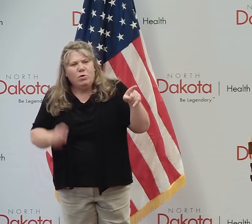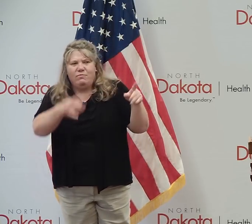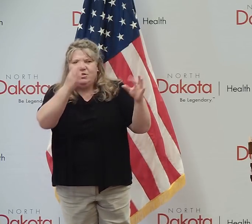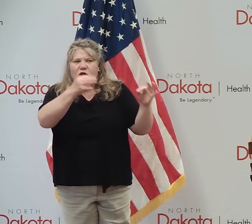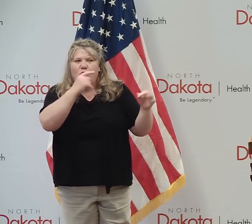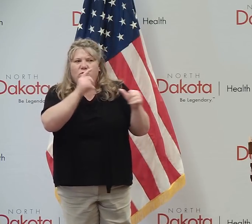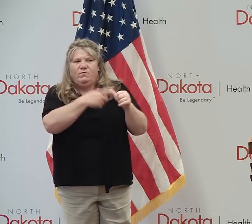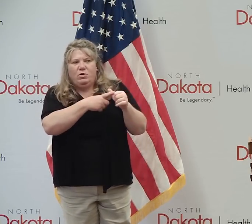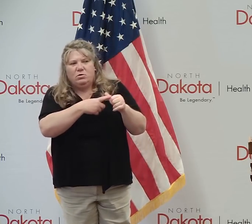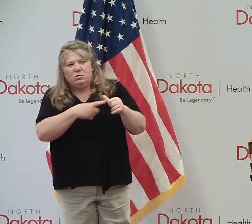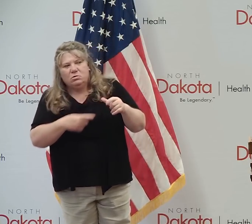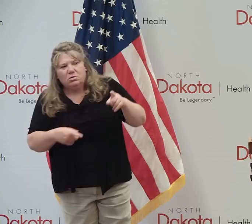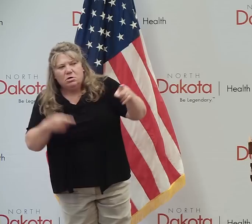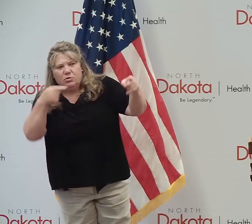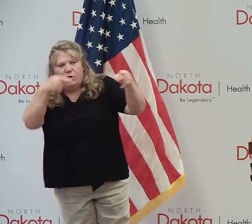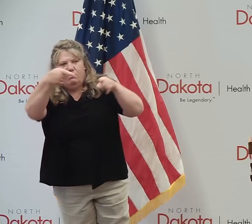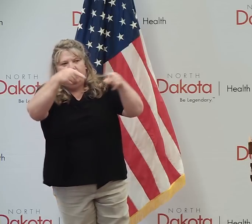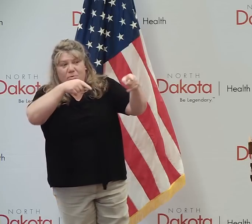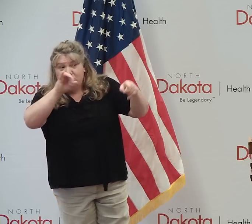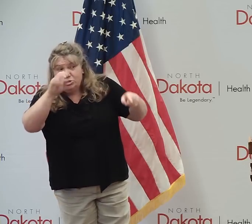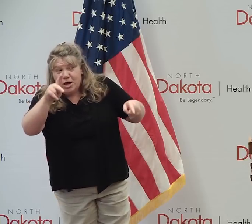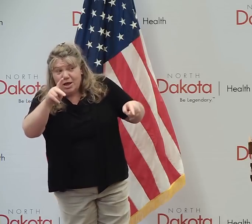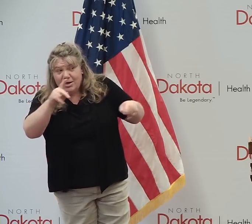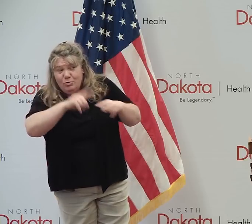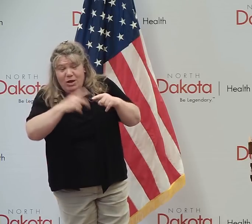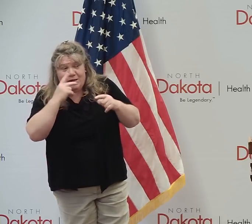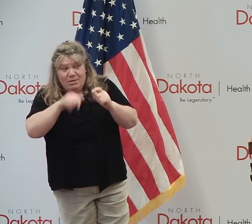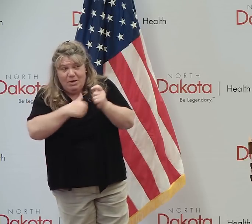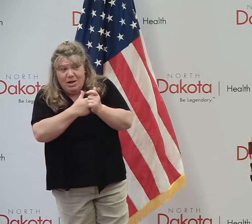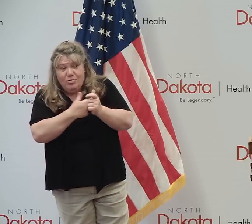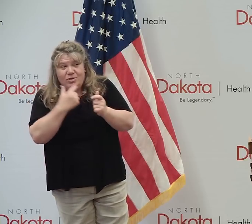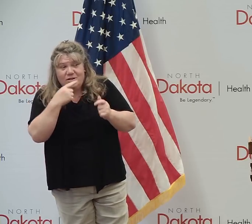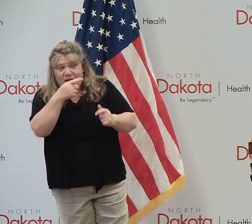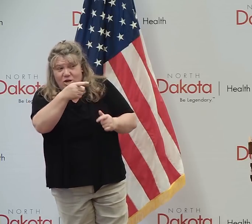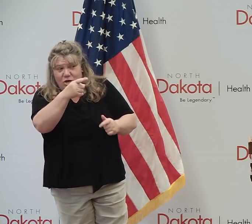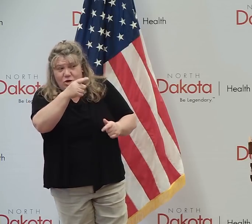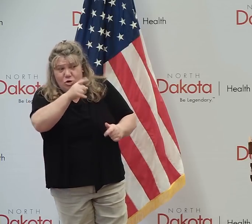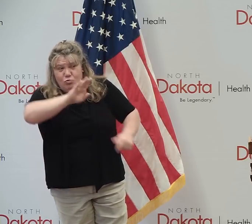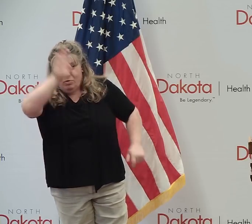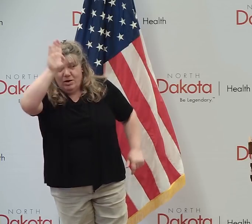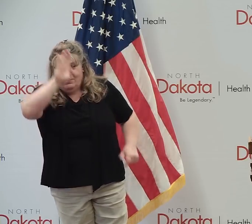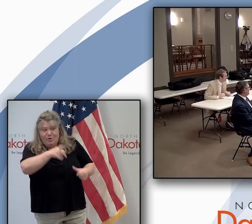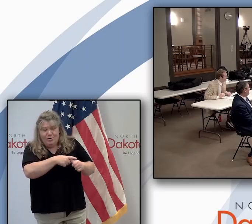who is first. I think they're pointing, Jack, that you can't see behind you, but they're saying you had your hand up first.